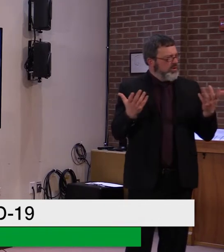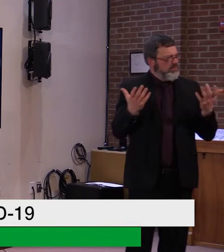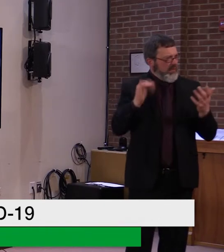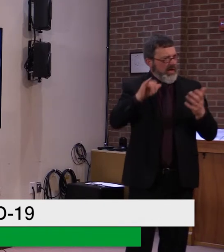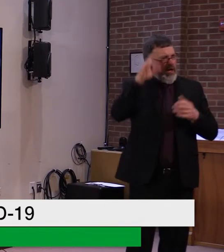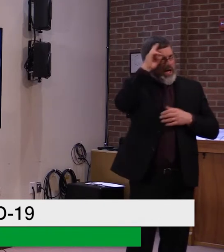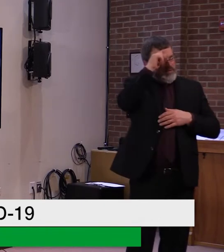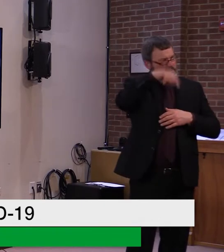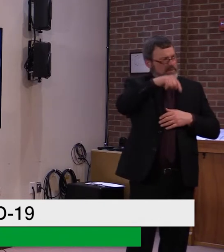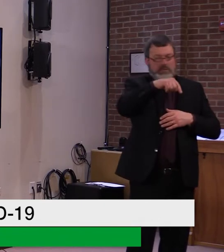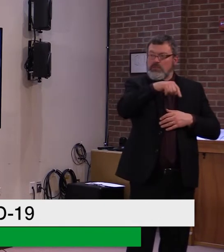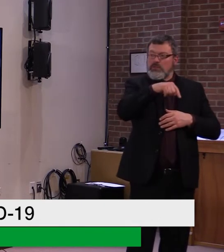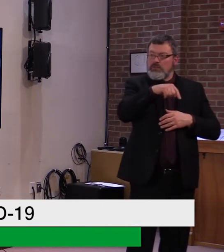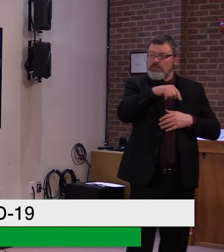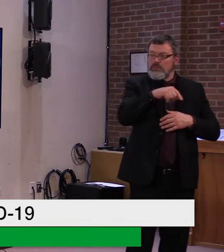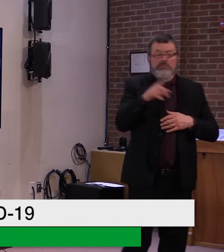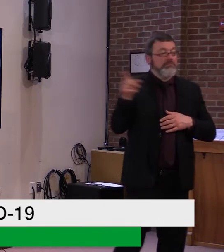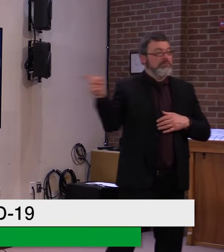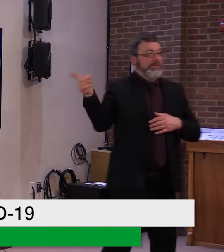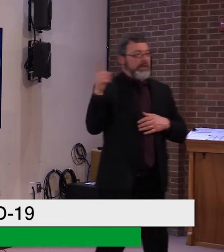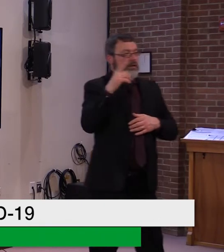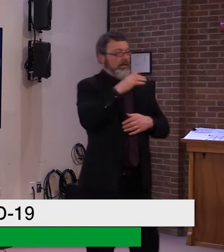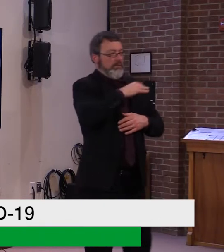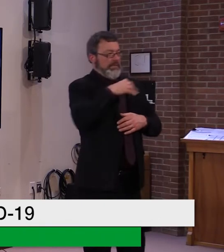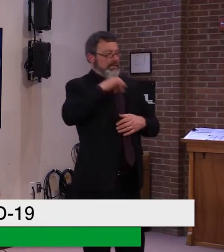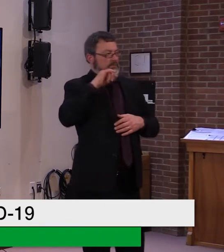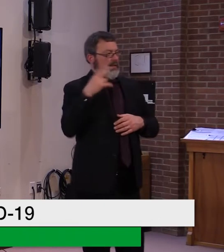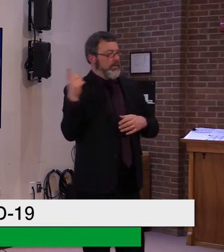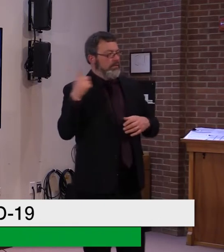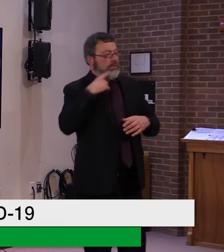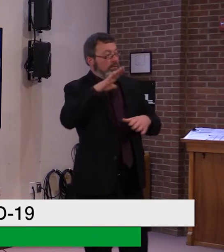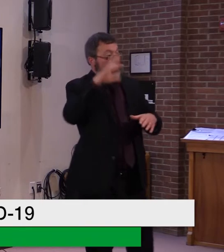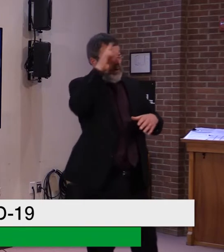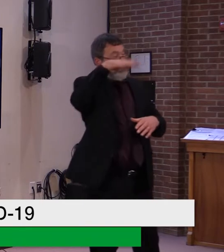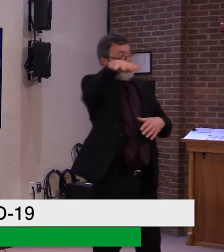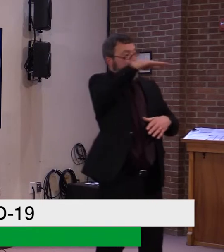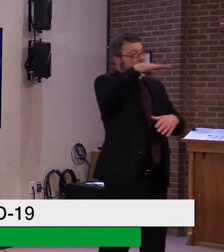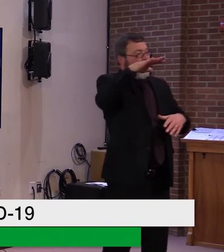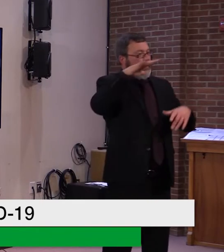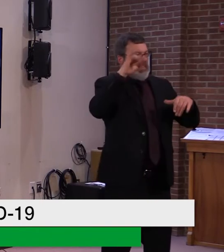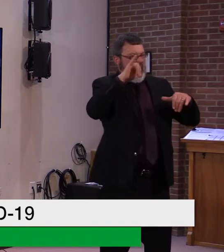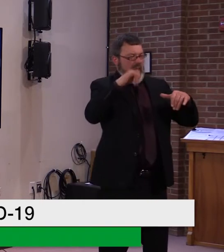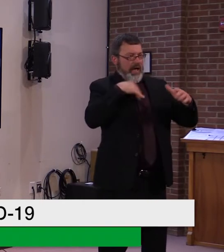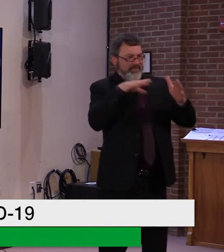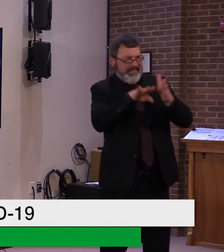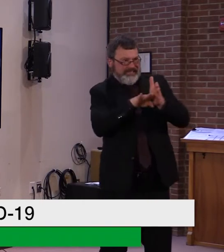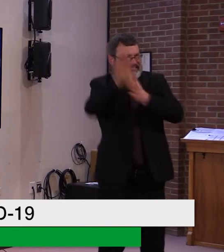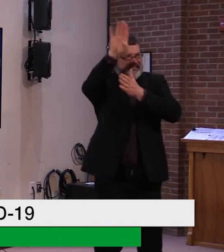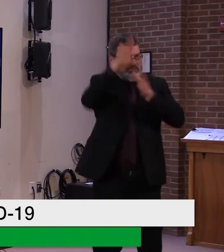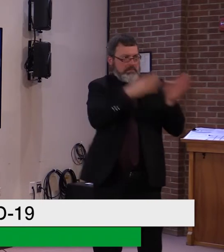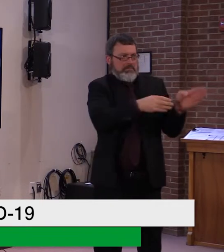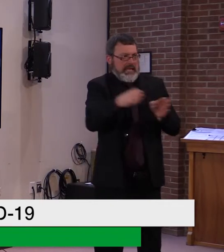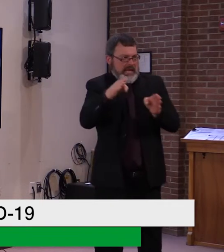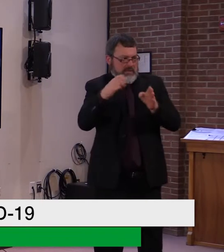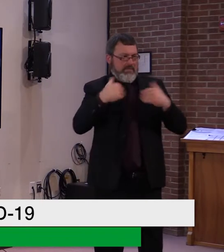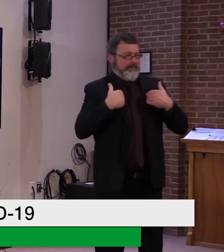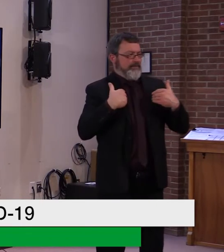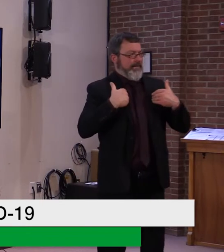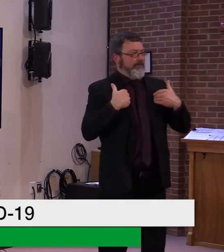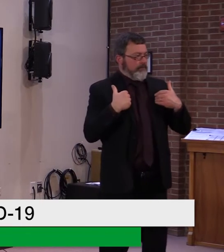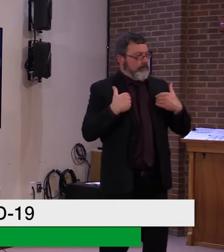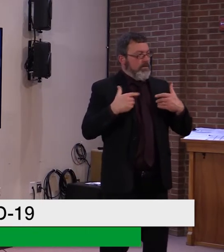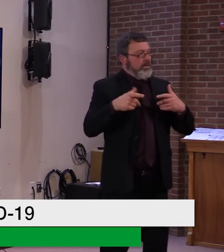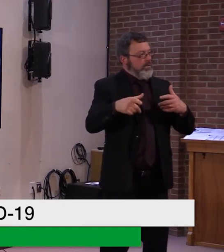have have done a very good job in in preparing for any surge as you know we